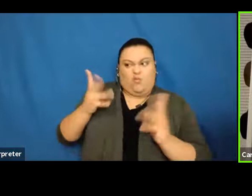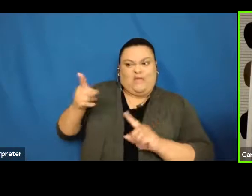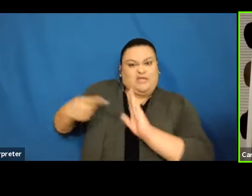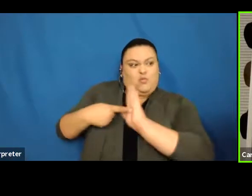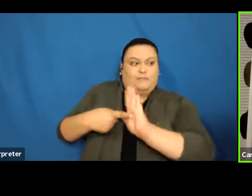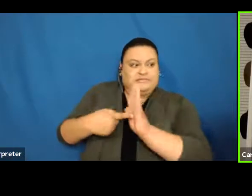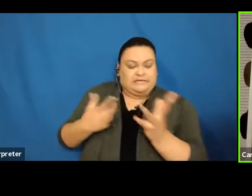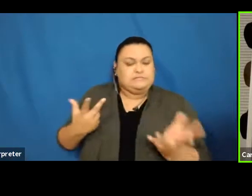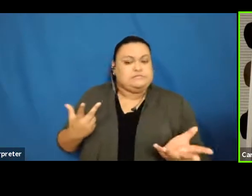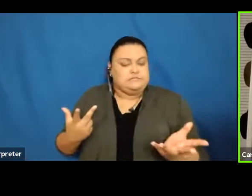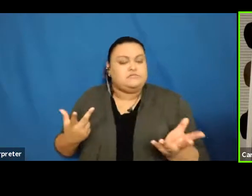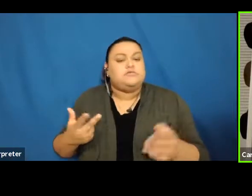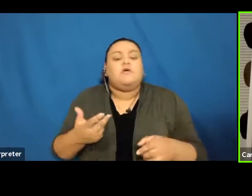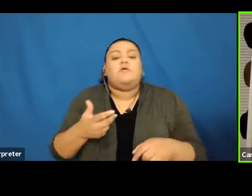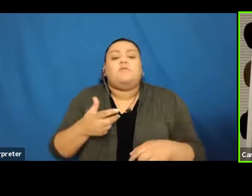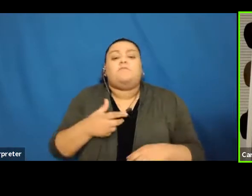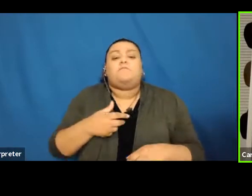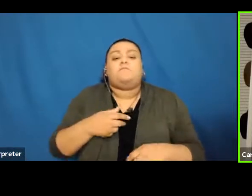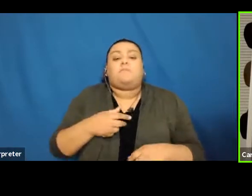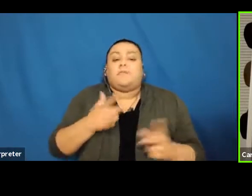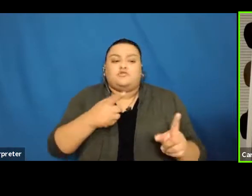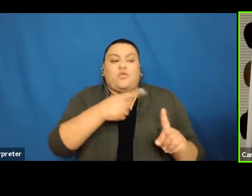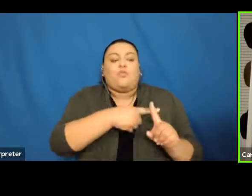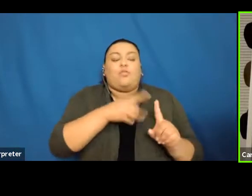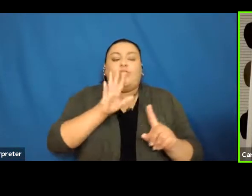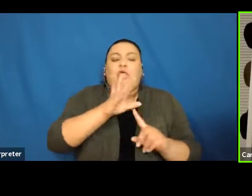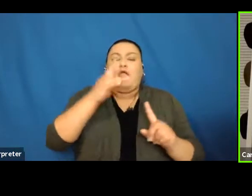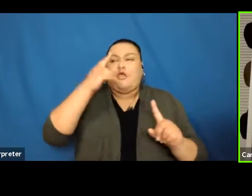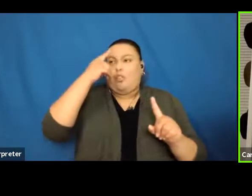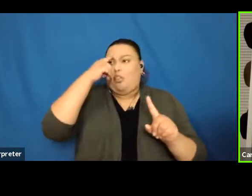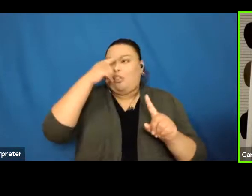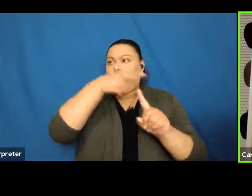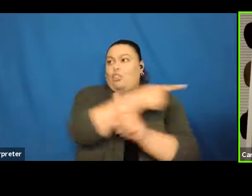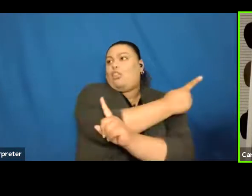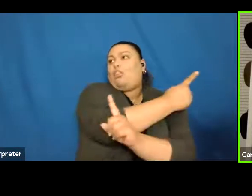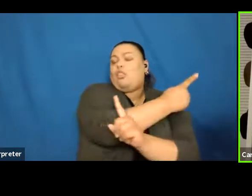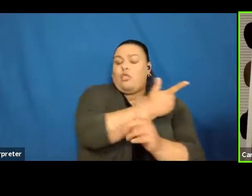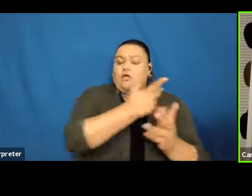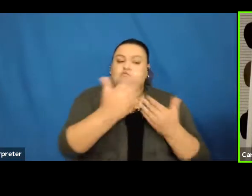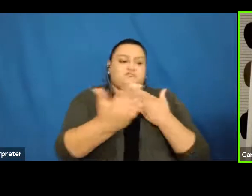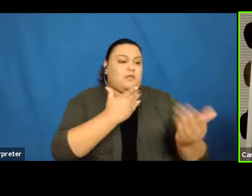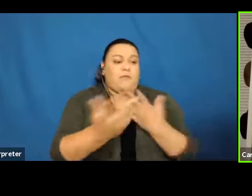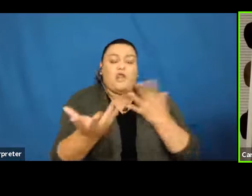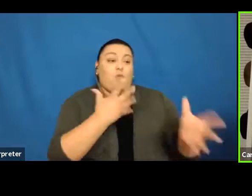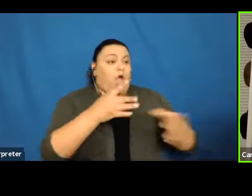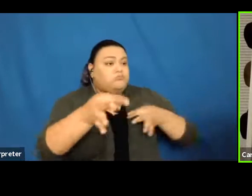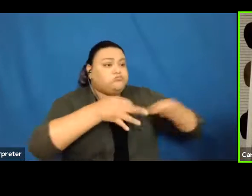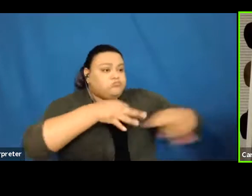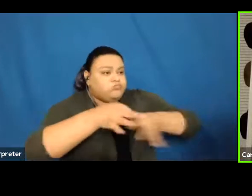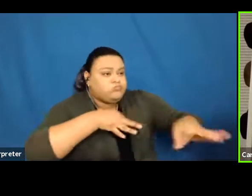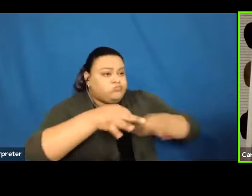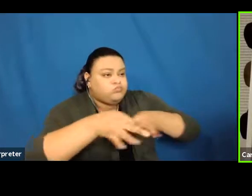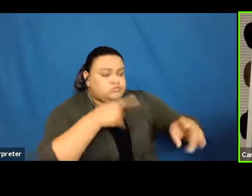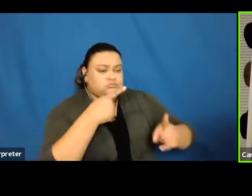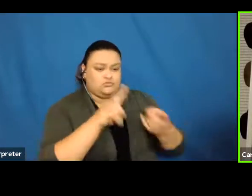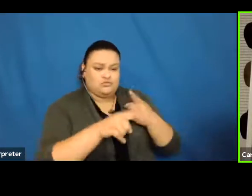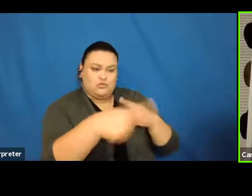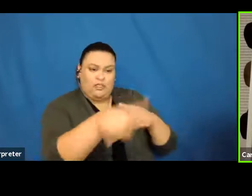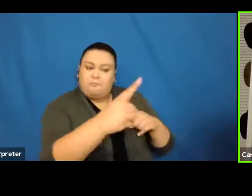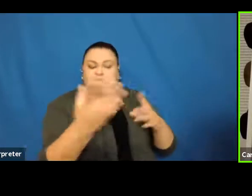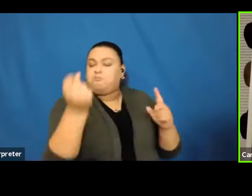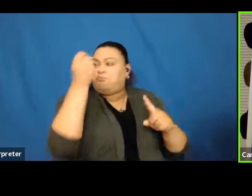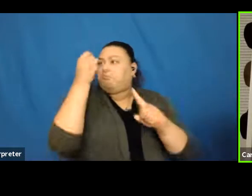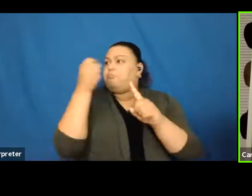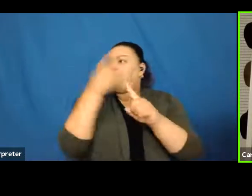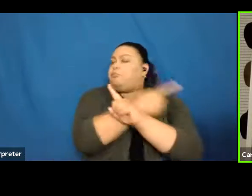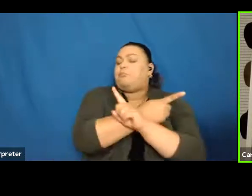And so a lot of onda, you know, and no matter what you say to take on that particular you know,